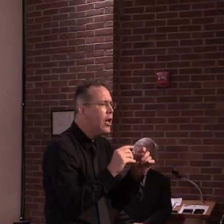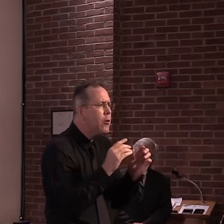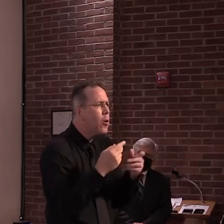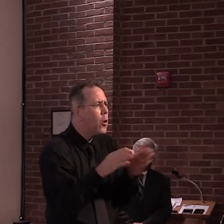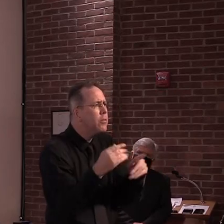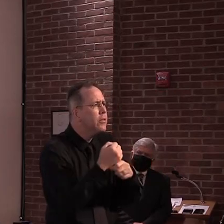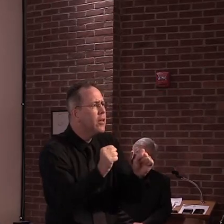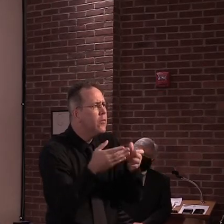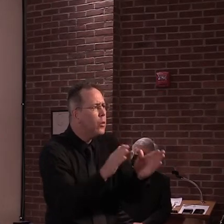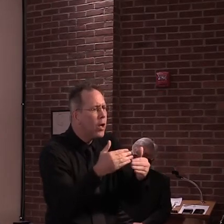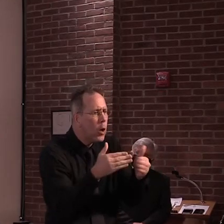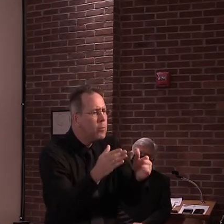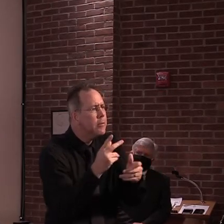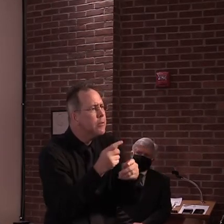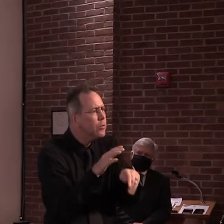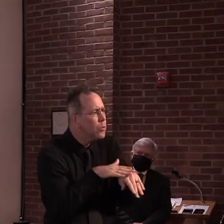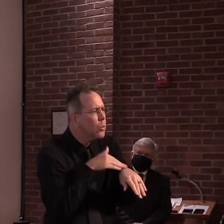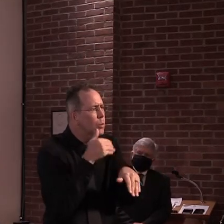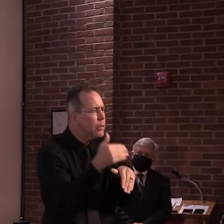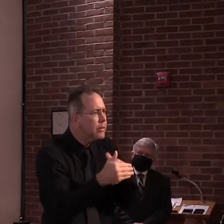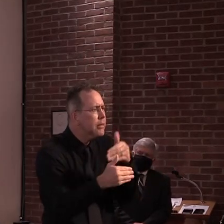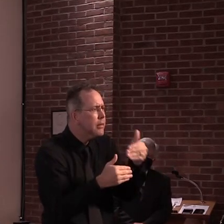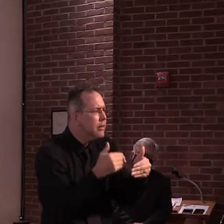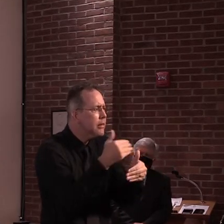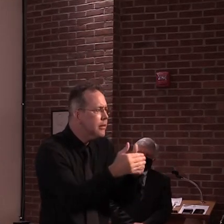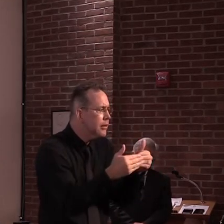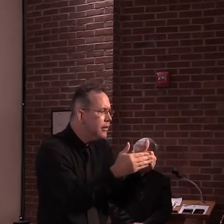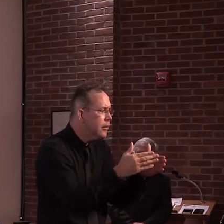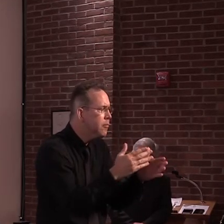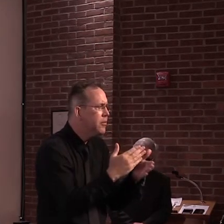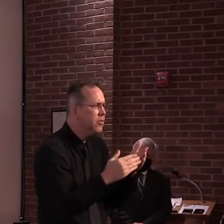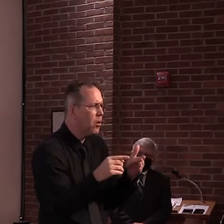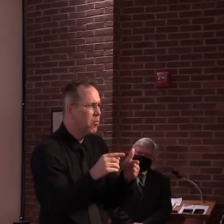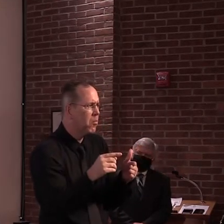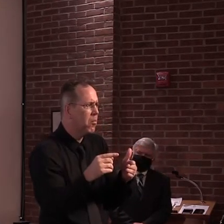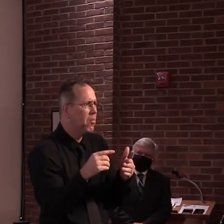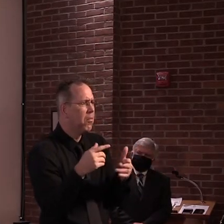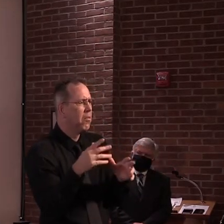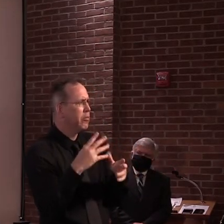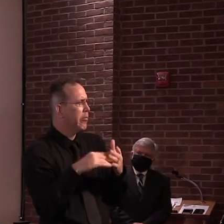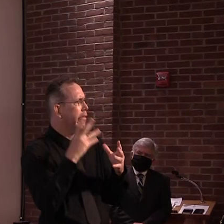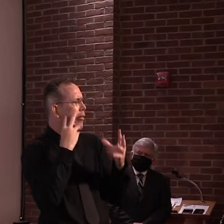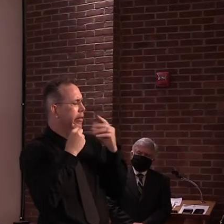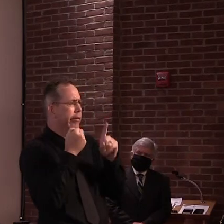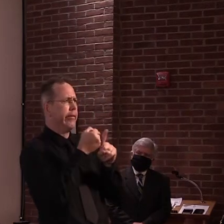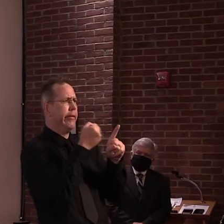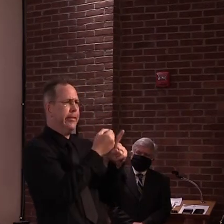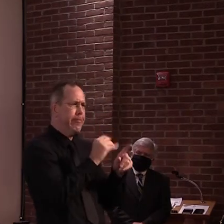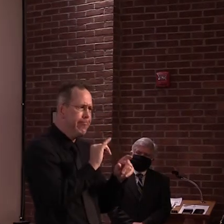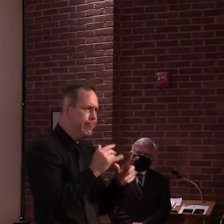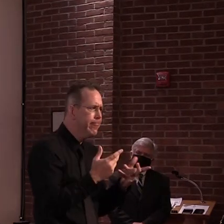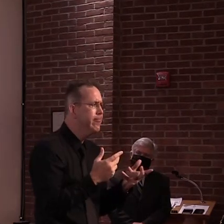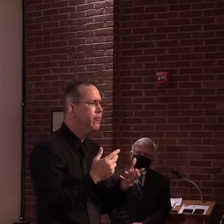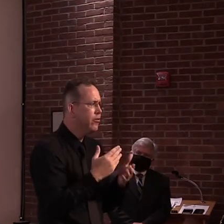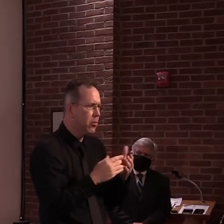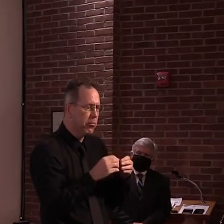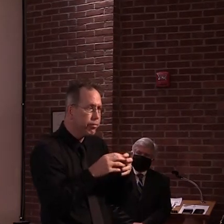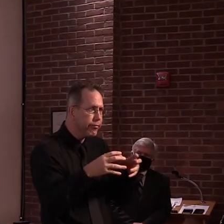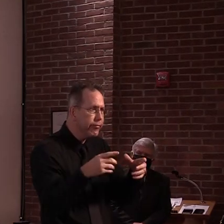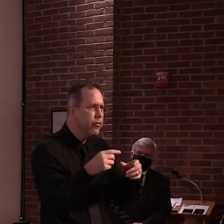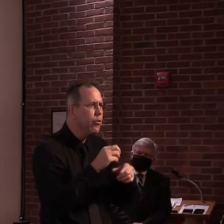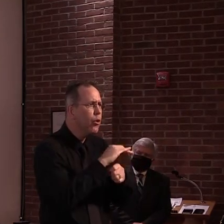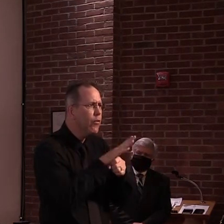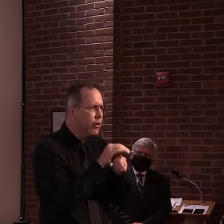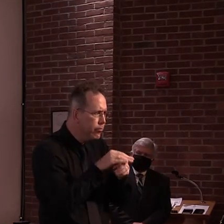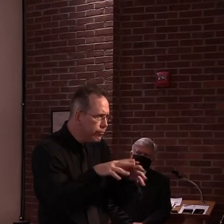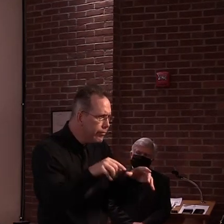way. But they've had a lot of experience with virus activity going on still. I think the thing about our curve that's so